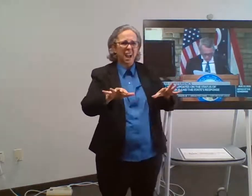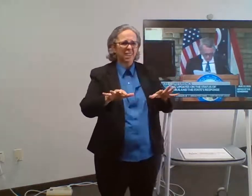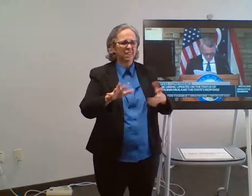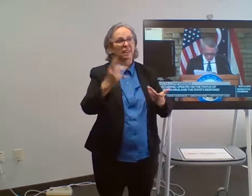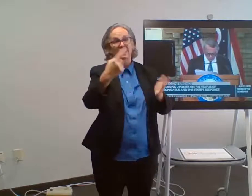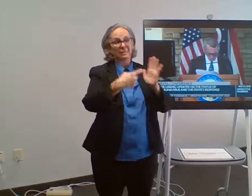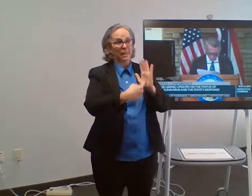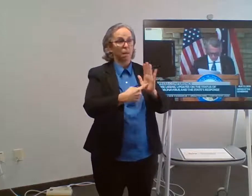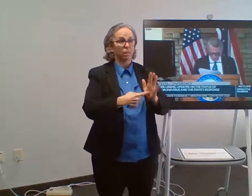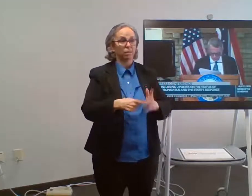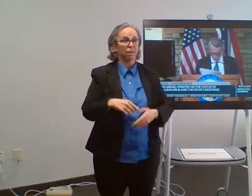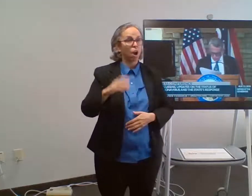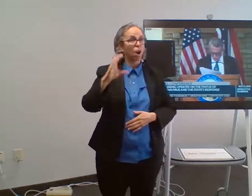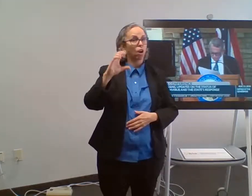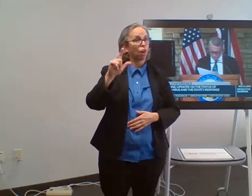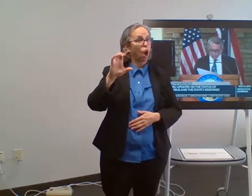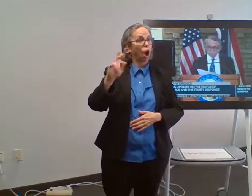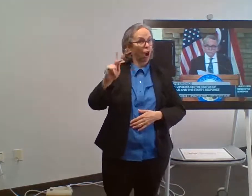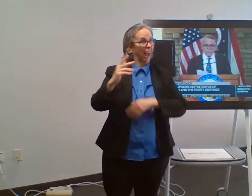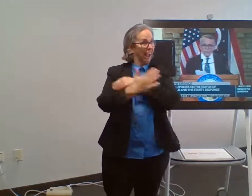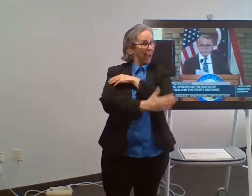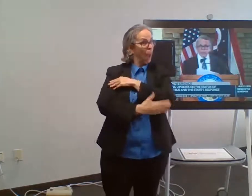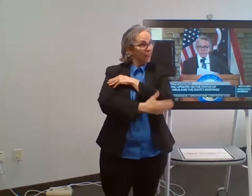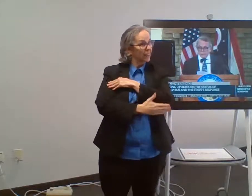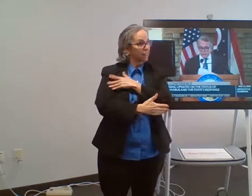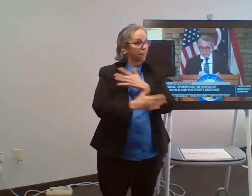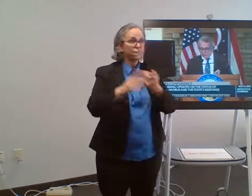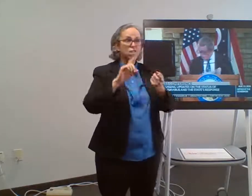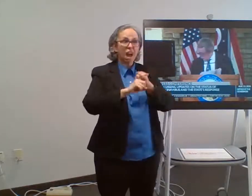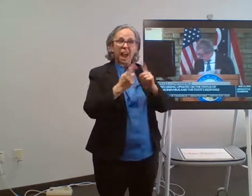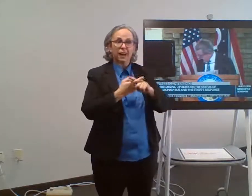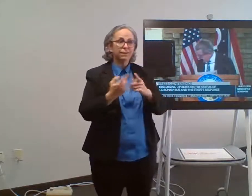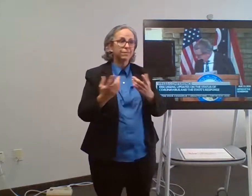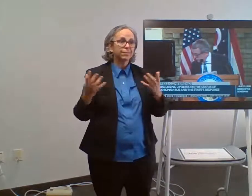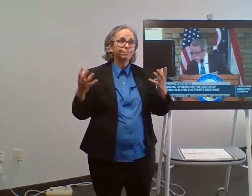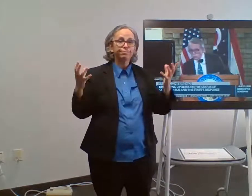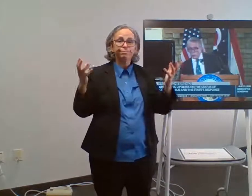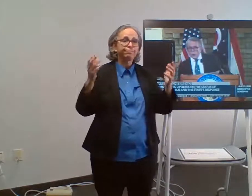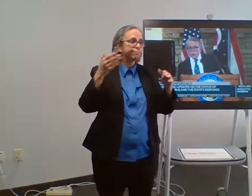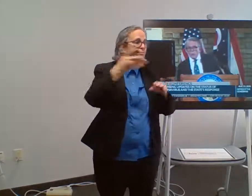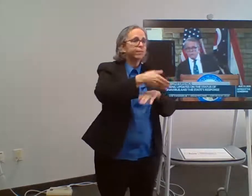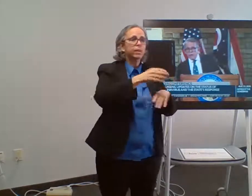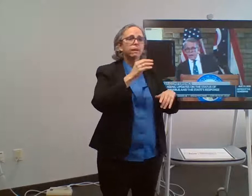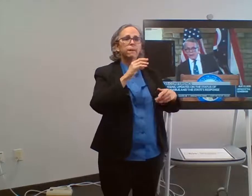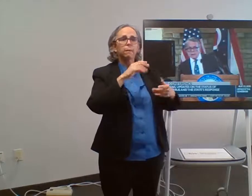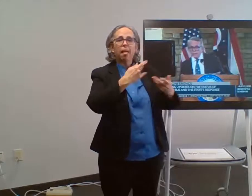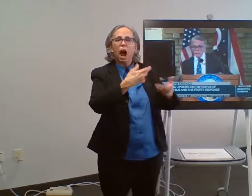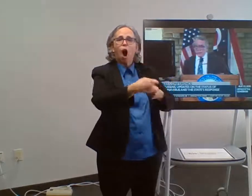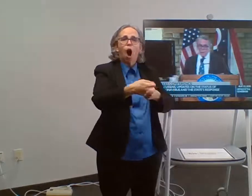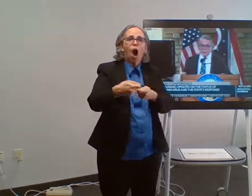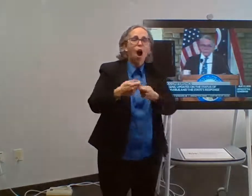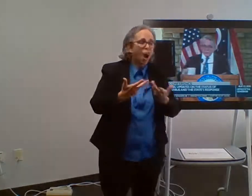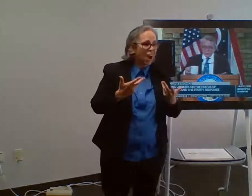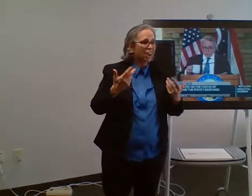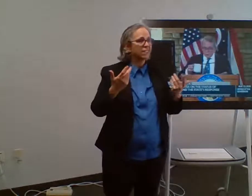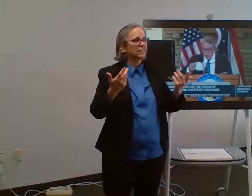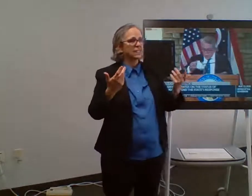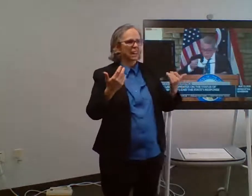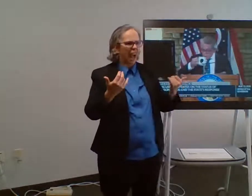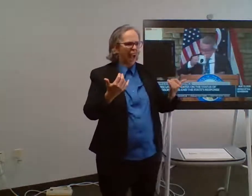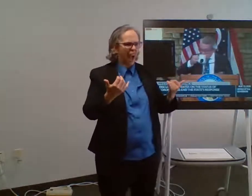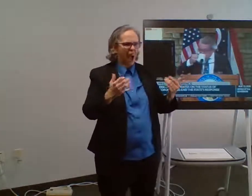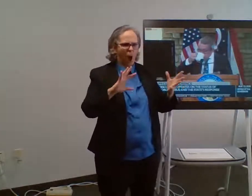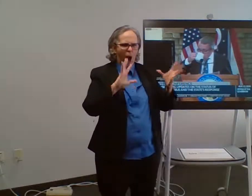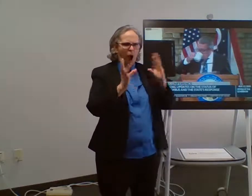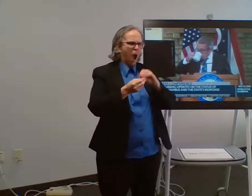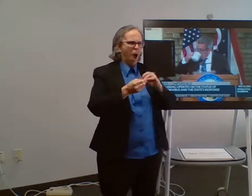friends got together to play cards at a friend's home. Now, sadly, 7 individuals are in fact testing